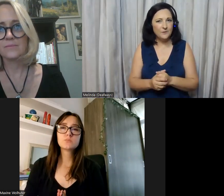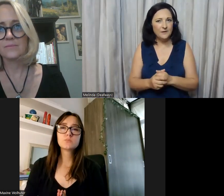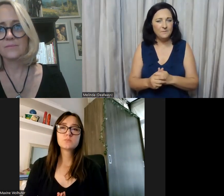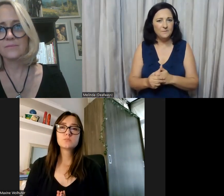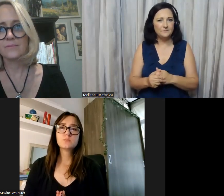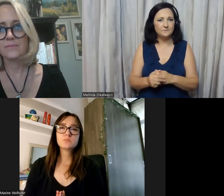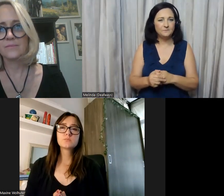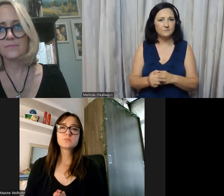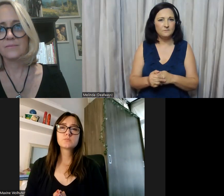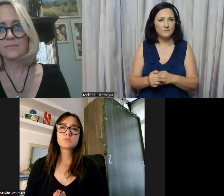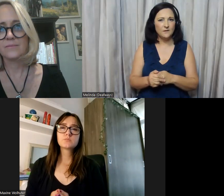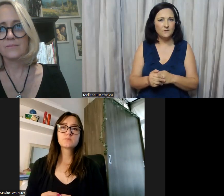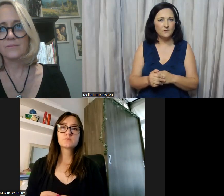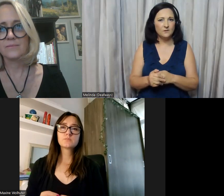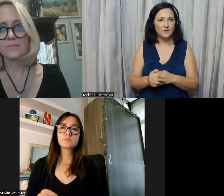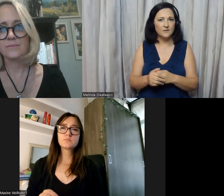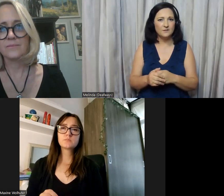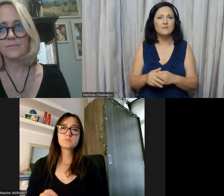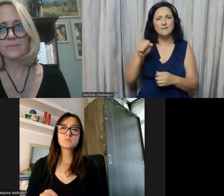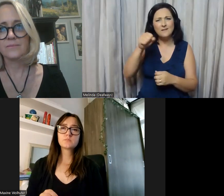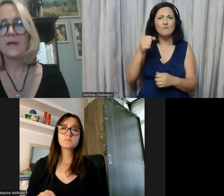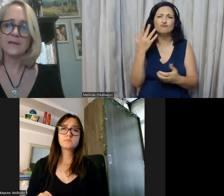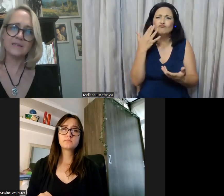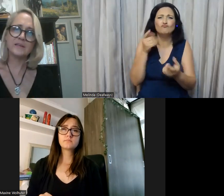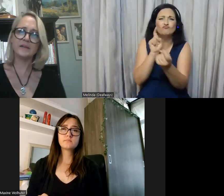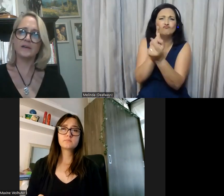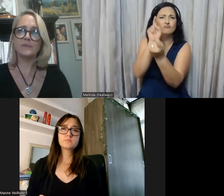link up with them? Yes, yeah.